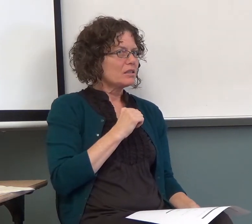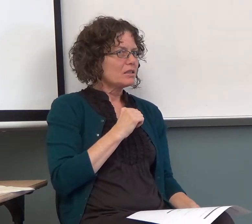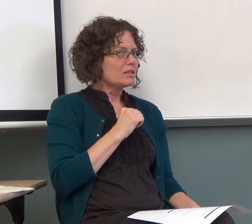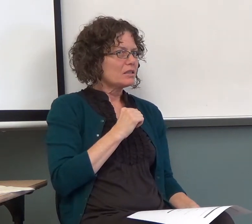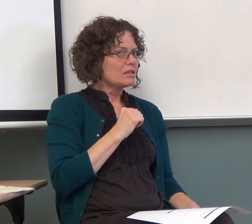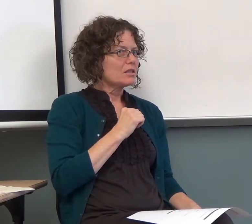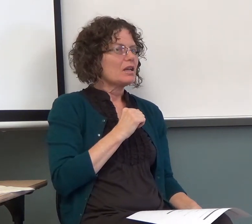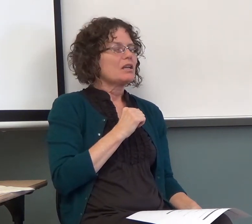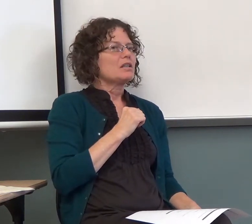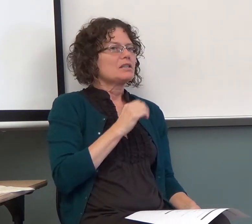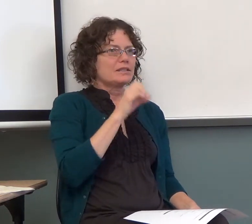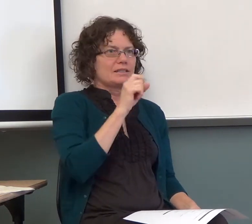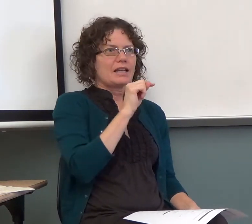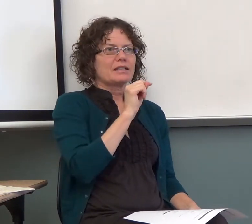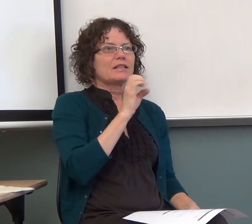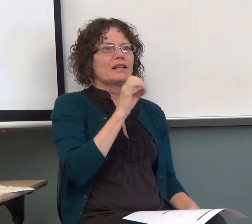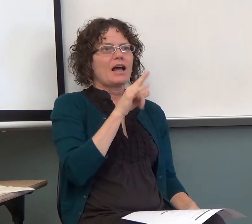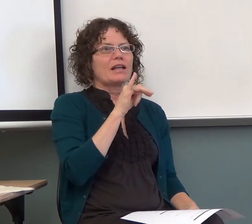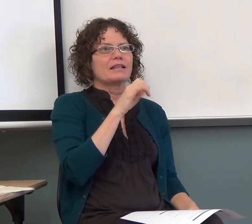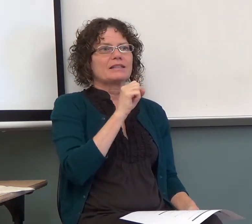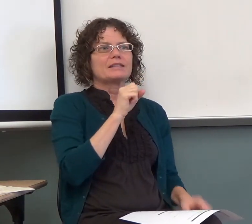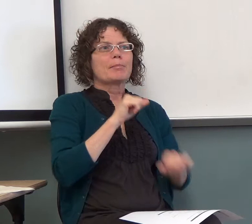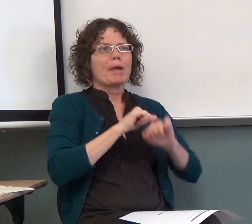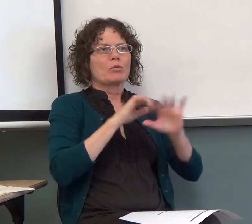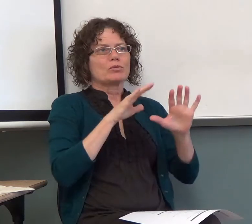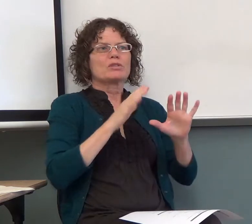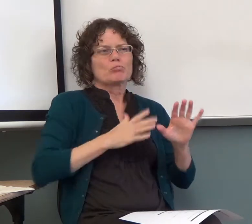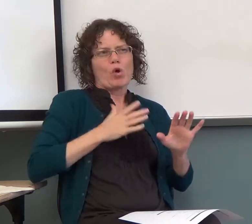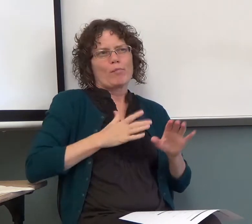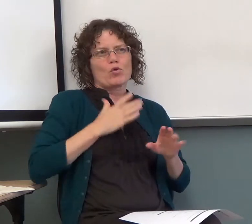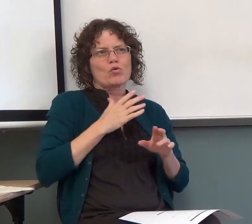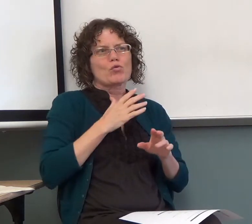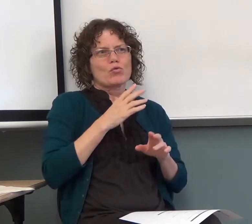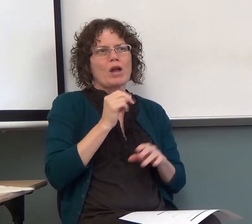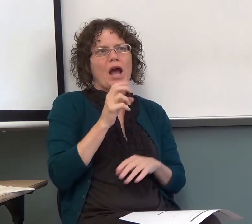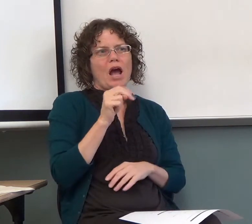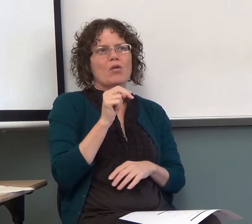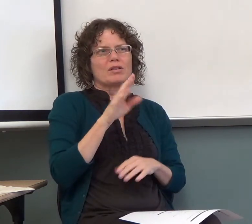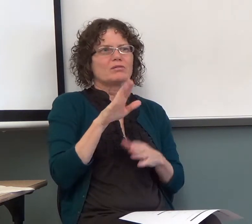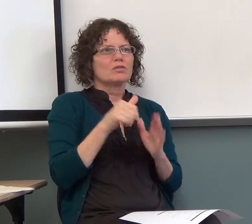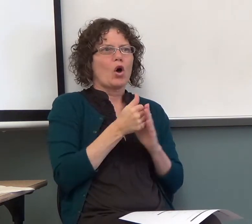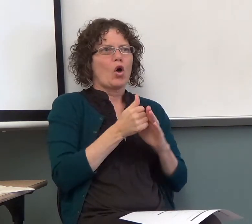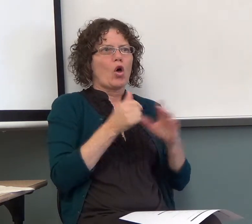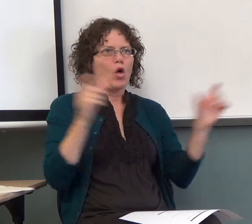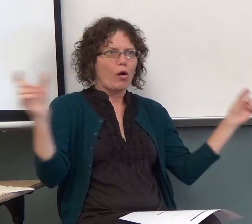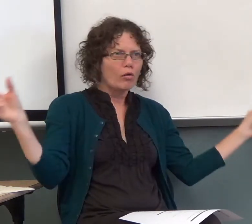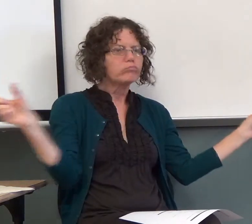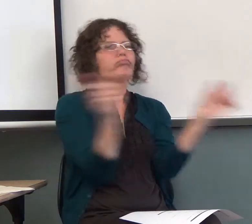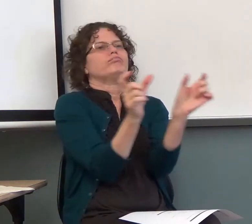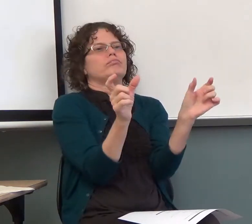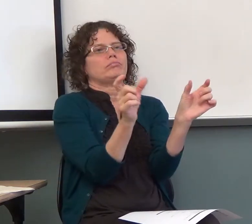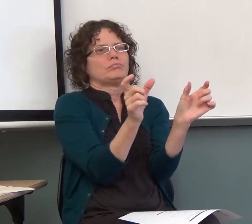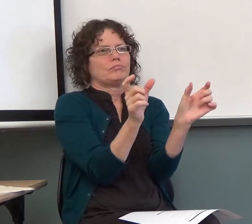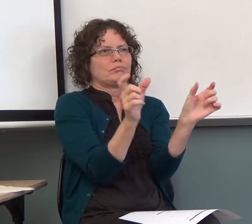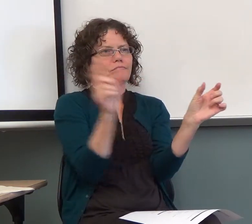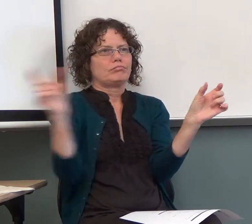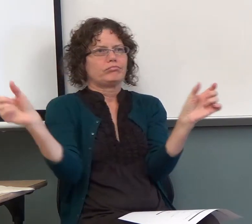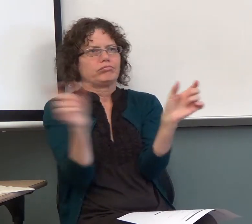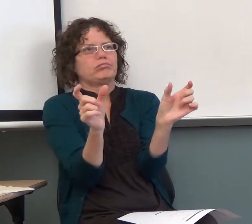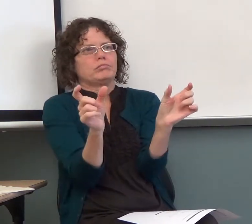The subject, St. Elias Mountains, a proper noun, so it's all grouped together. Okay, proper noun. The separating the who or the